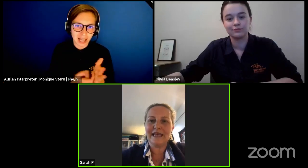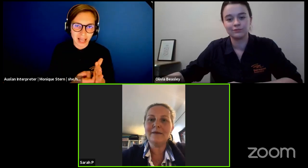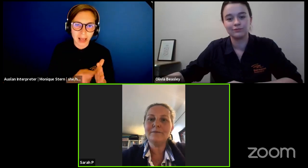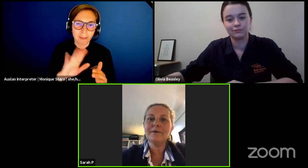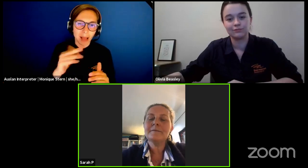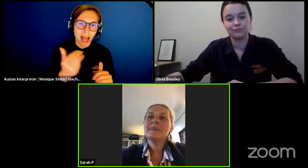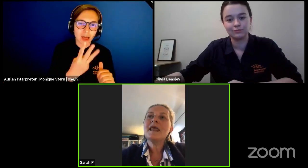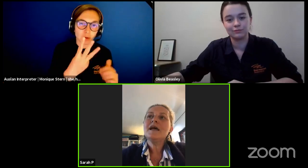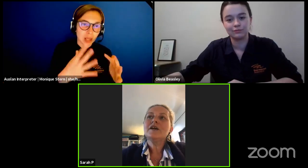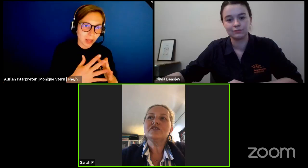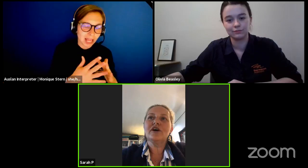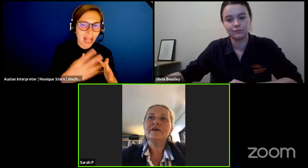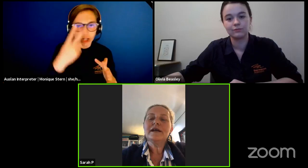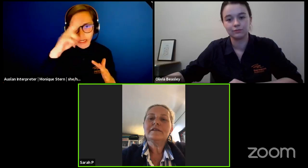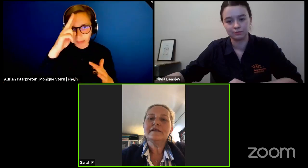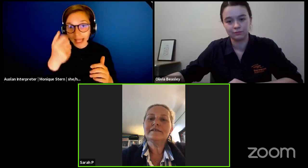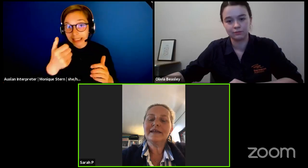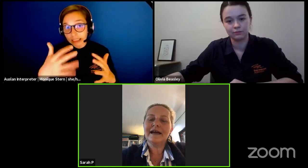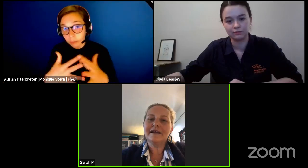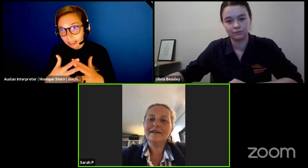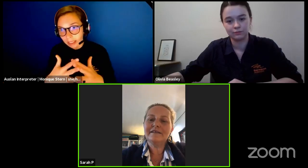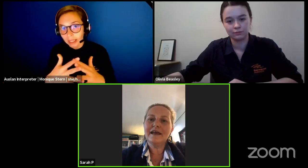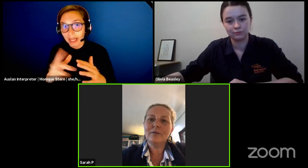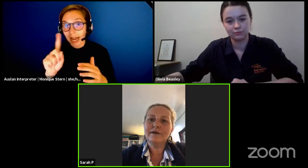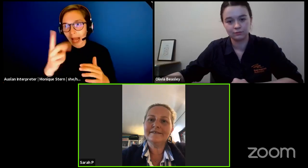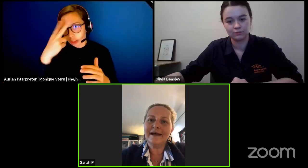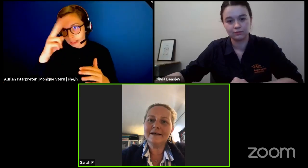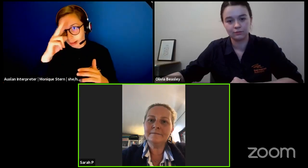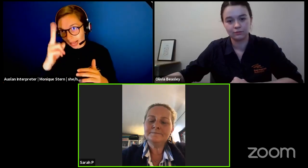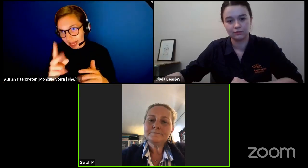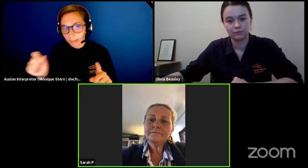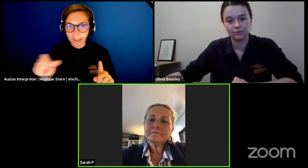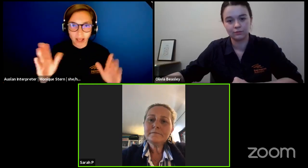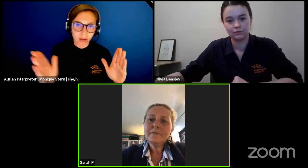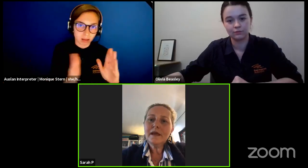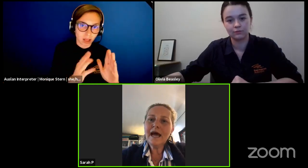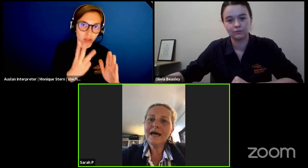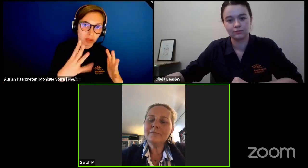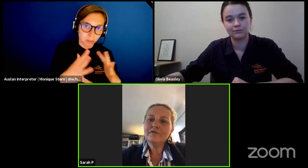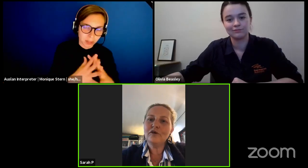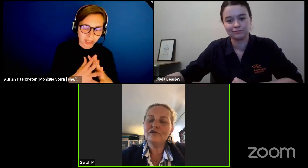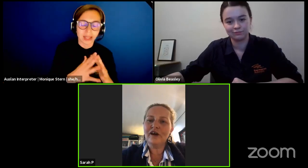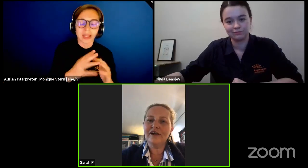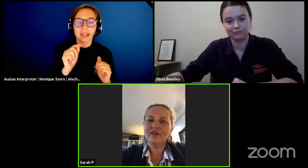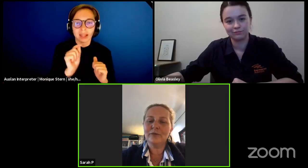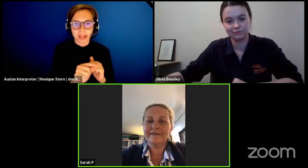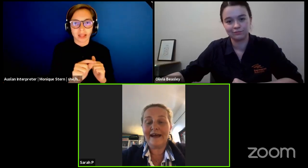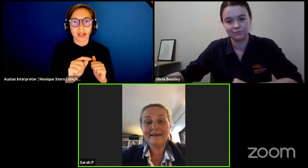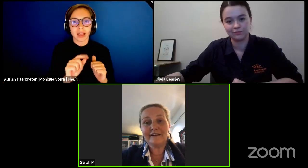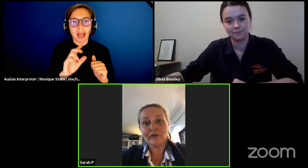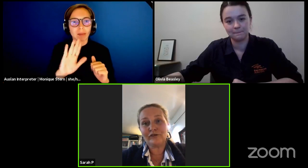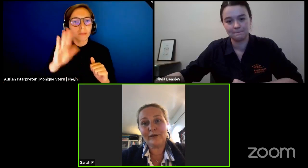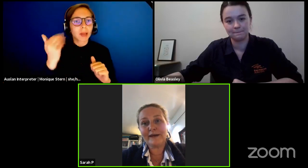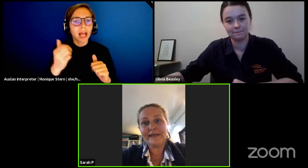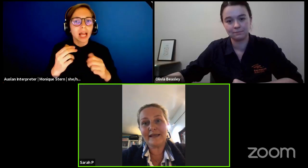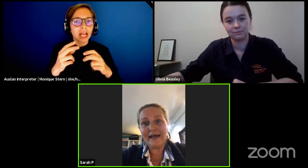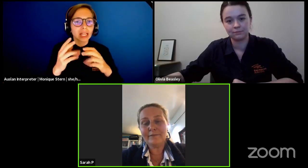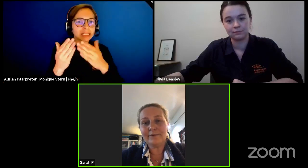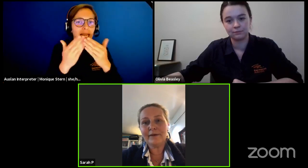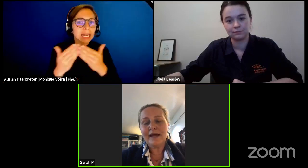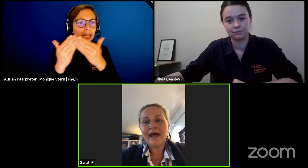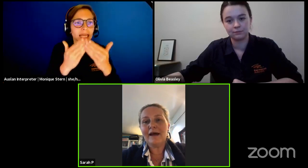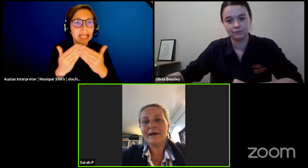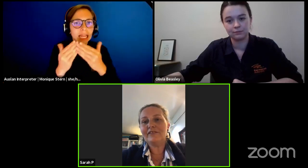3-week gap. So the studies that were done for Pfizer were done at a 3-week